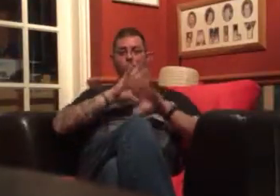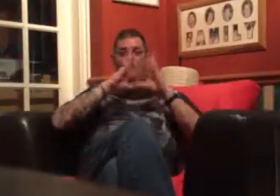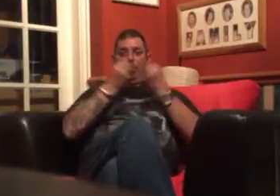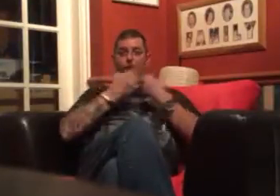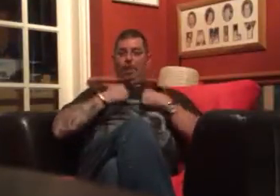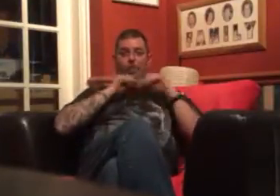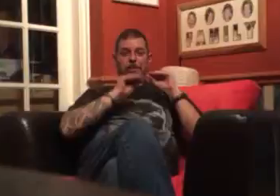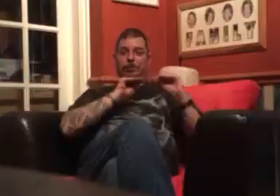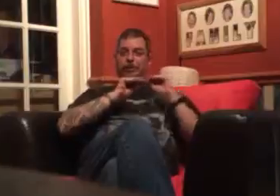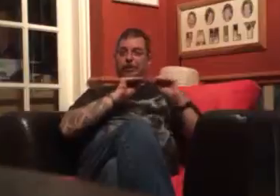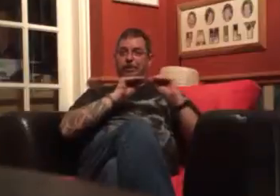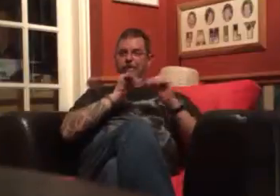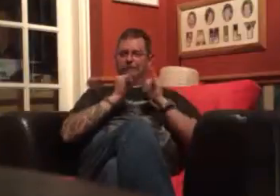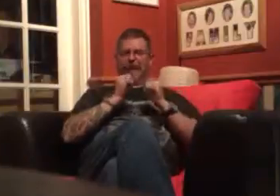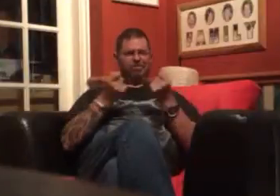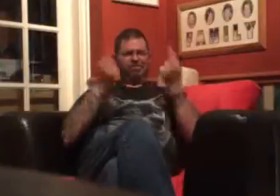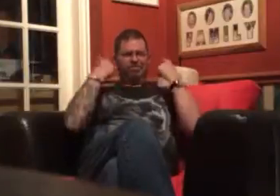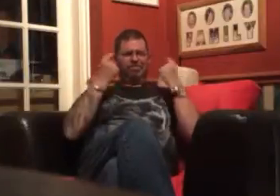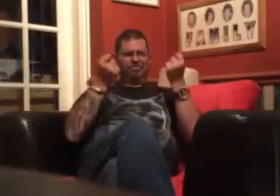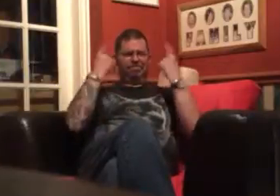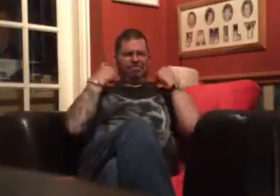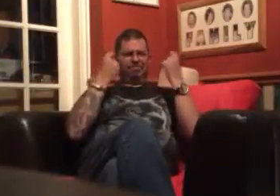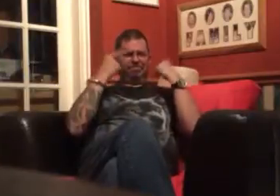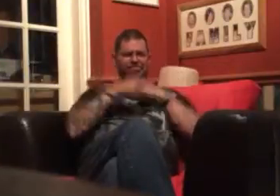into a real life scenario. So sometimes